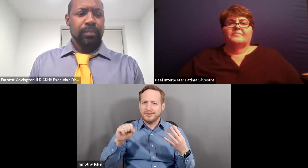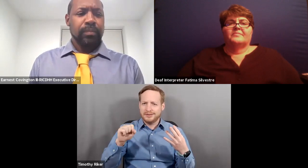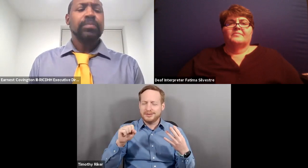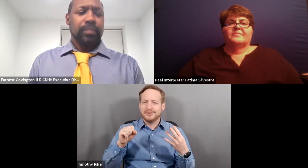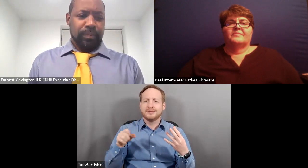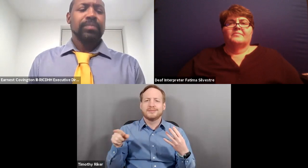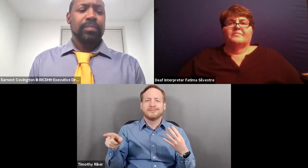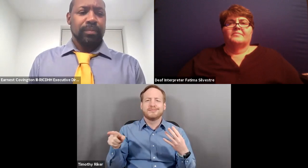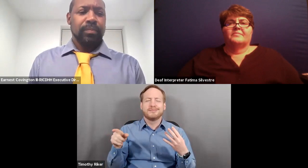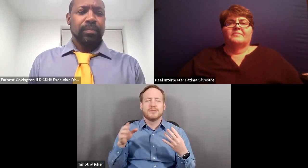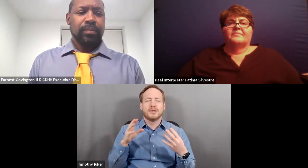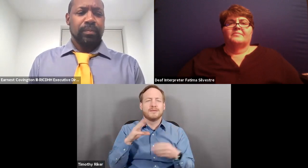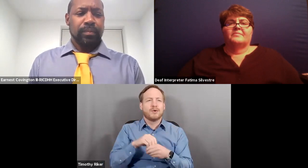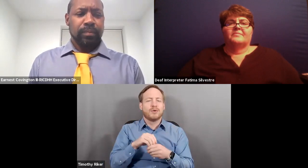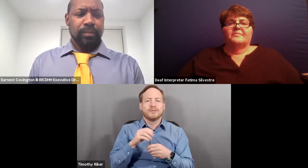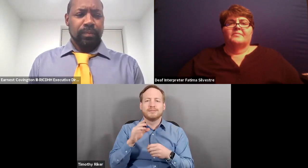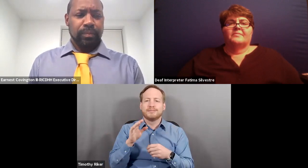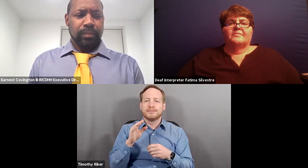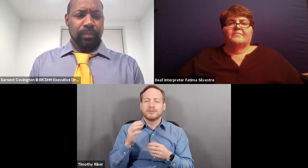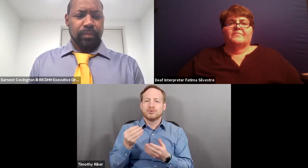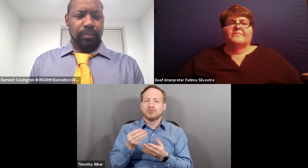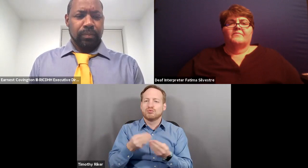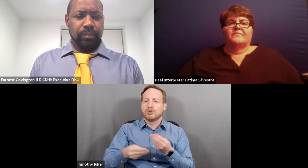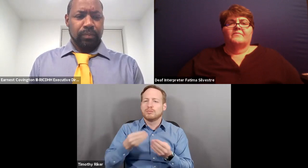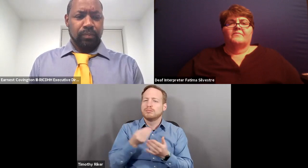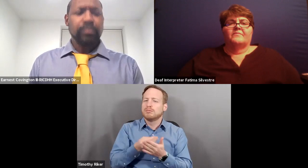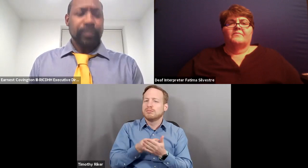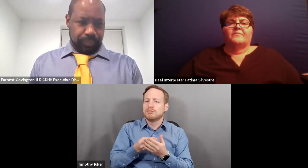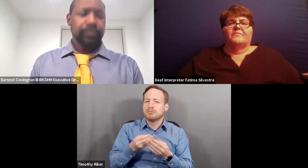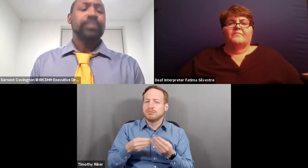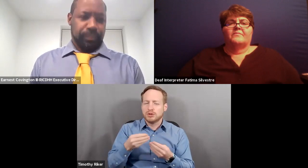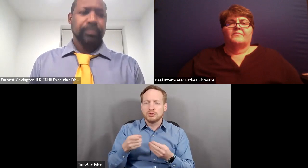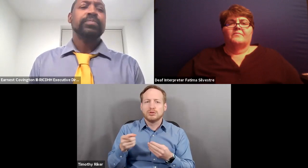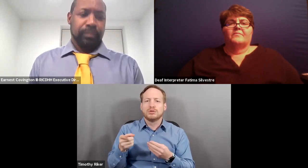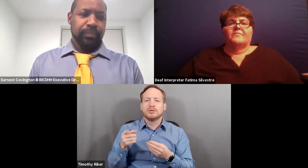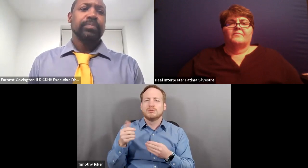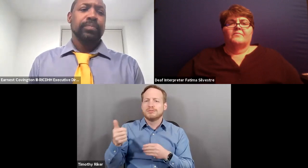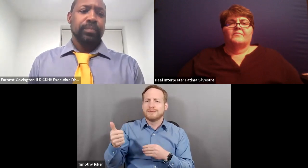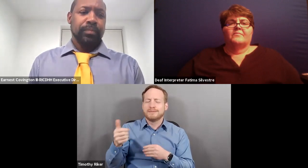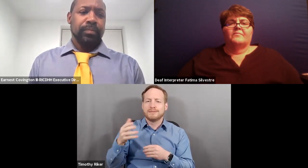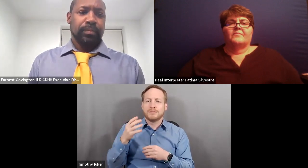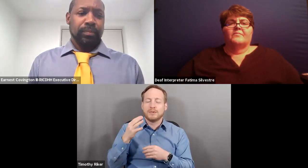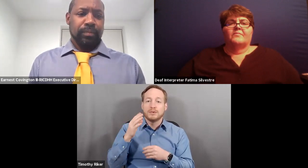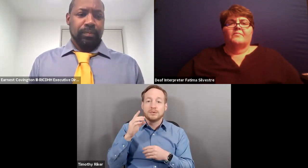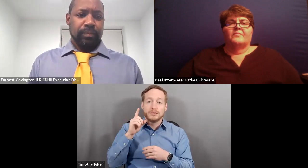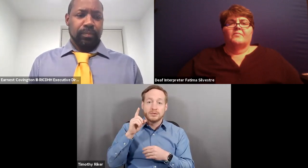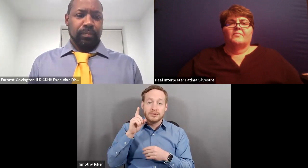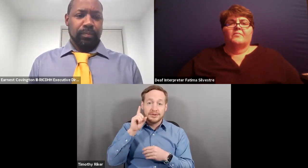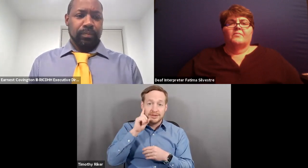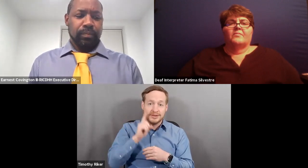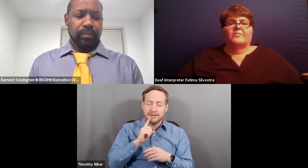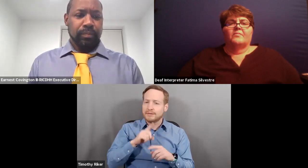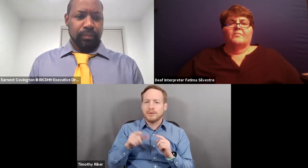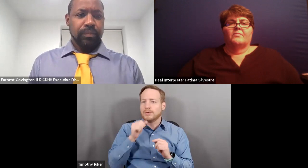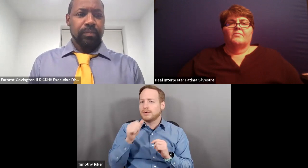There's Brett Hayes. He is involved with, he's the treasurer, so he does budgets